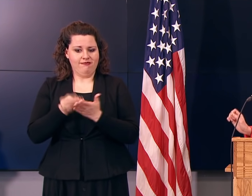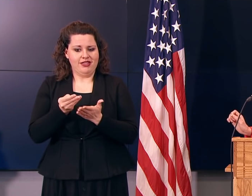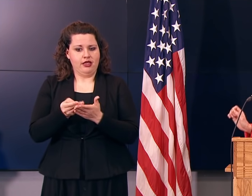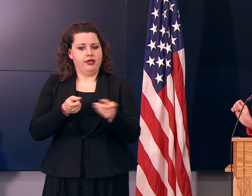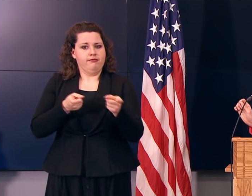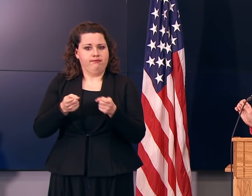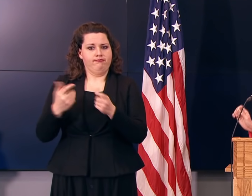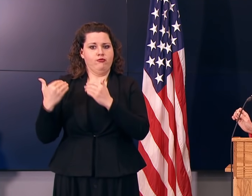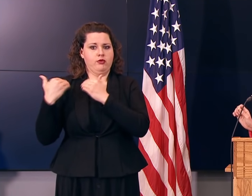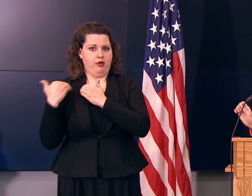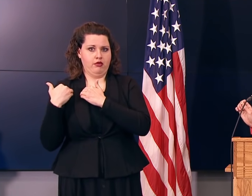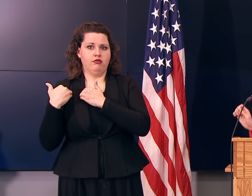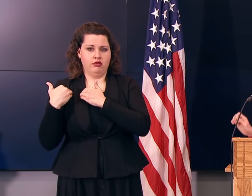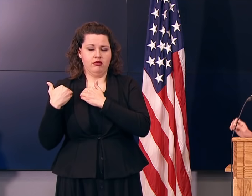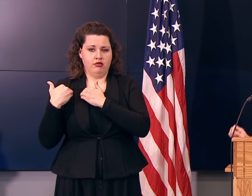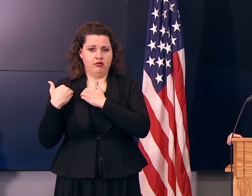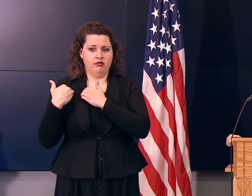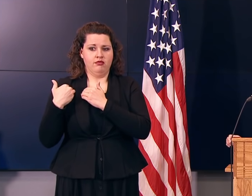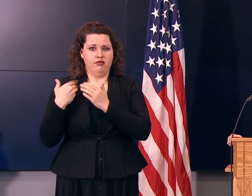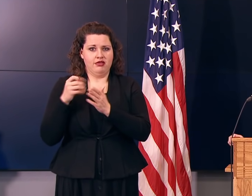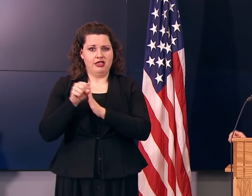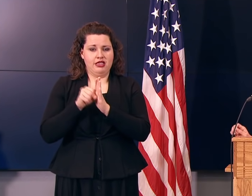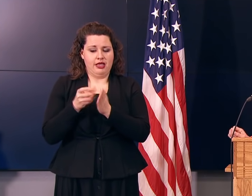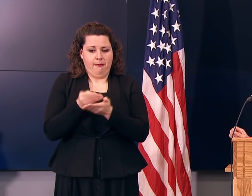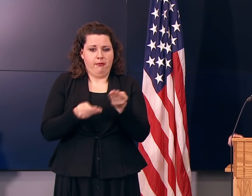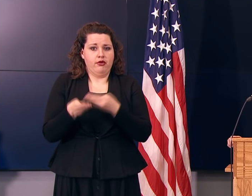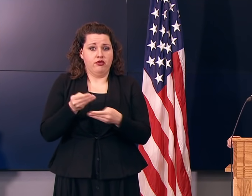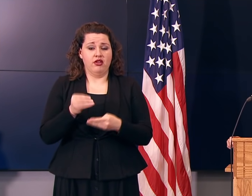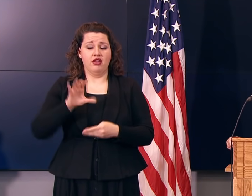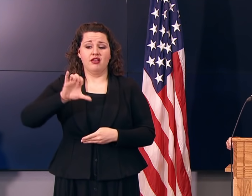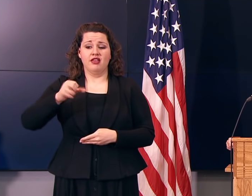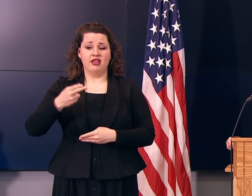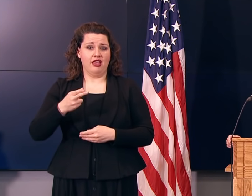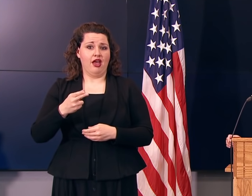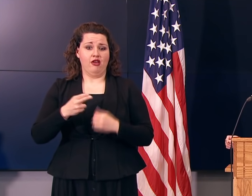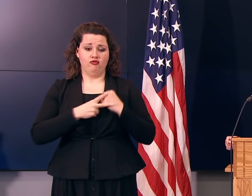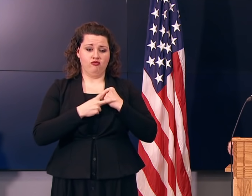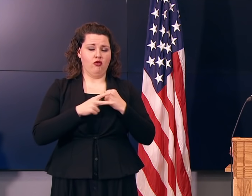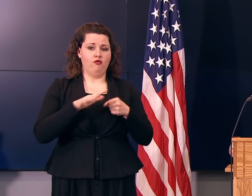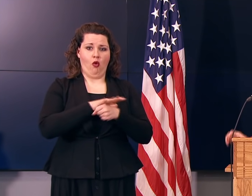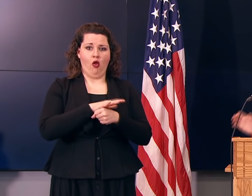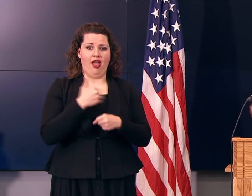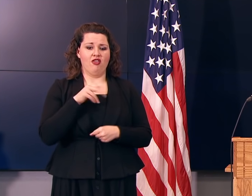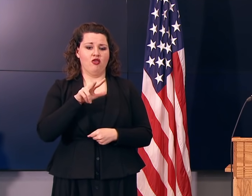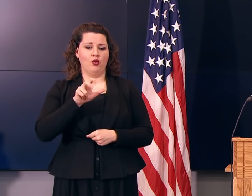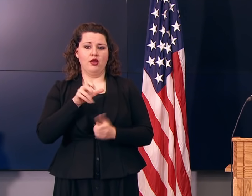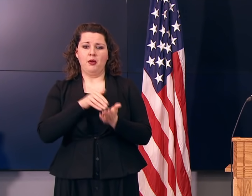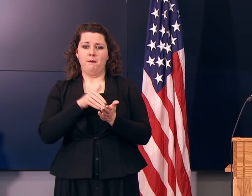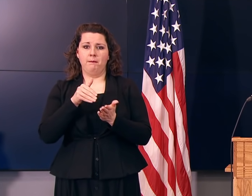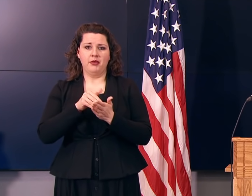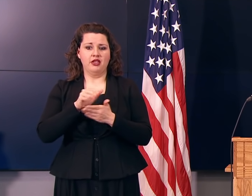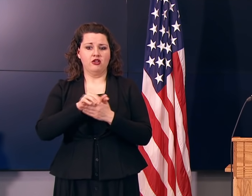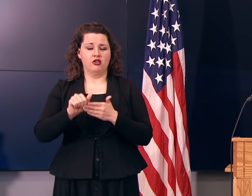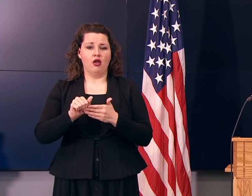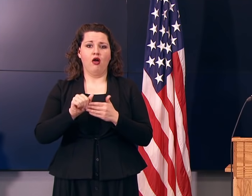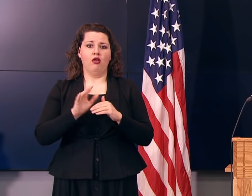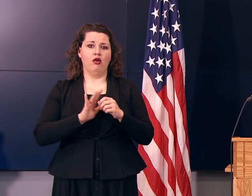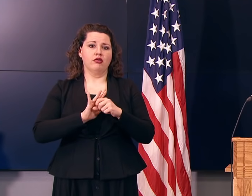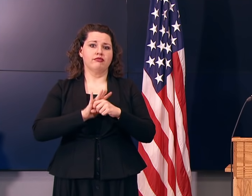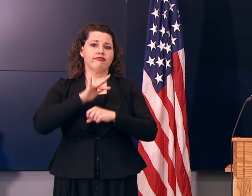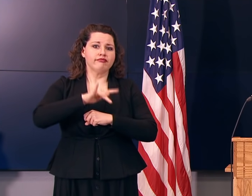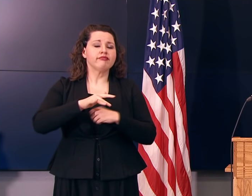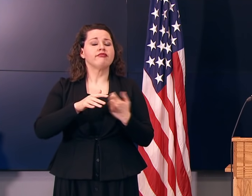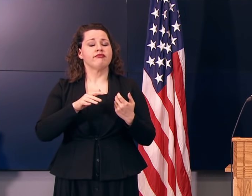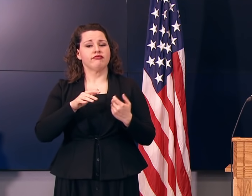and responsibly managing our state budget. Our cash reserves are full. We had about a $300 million budget surplus in fiscal year